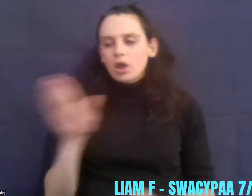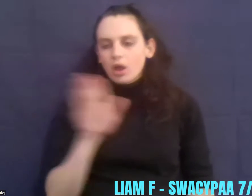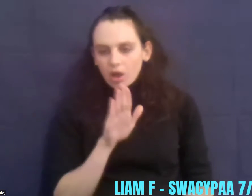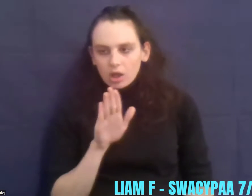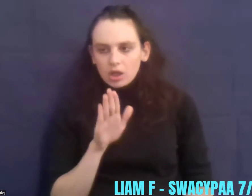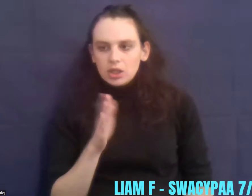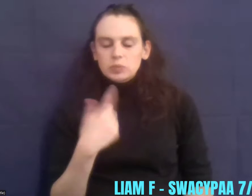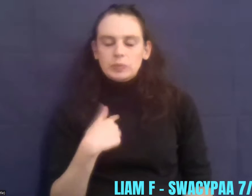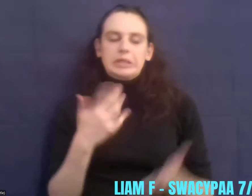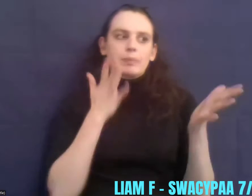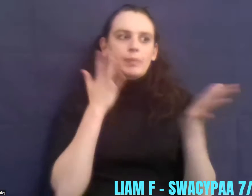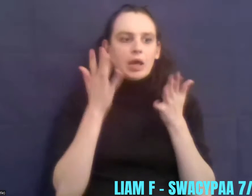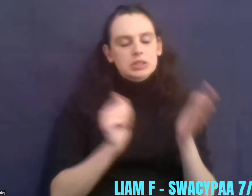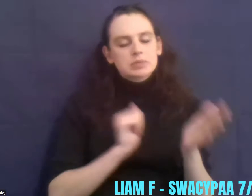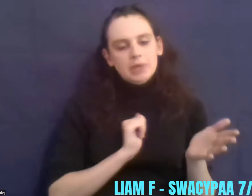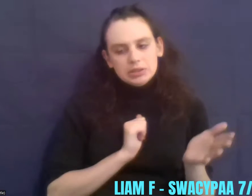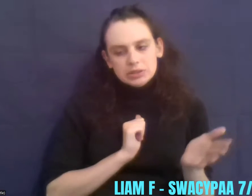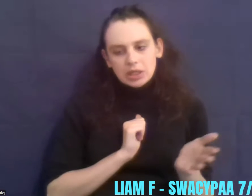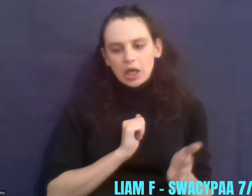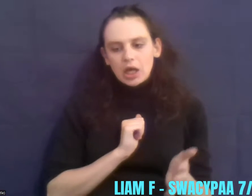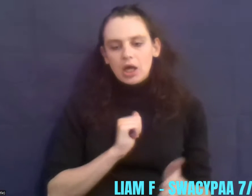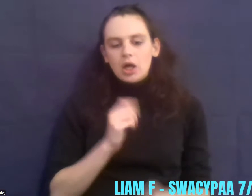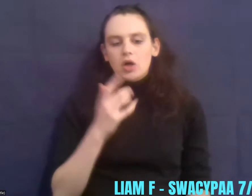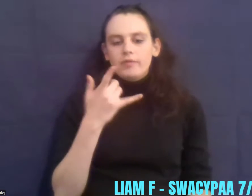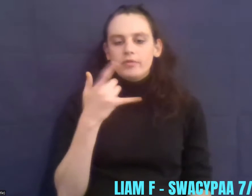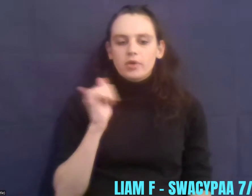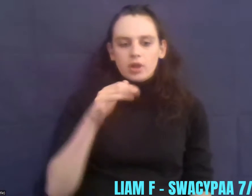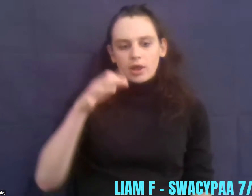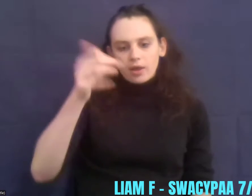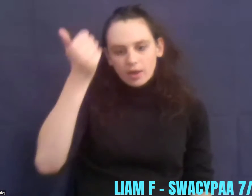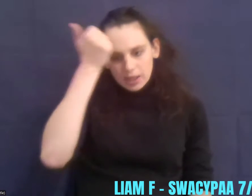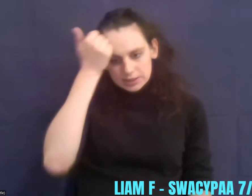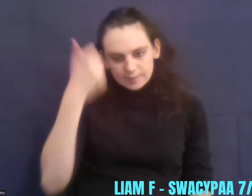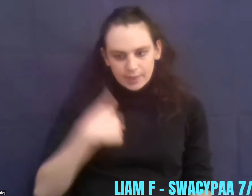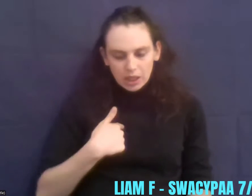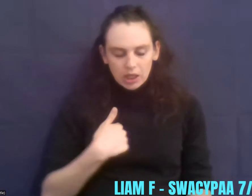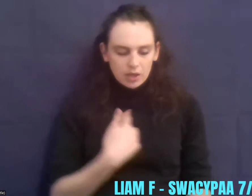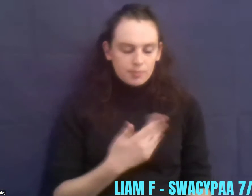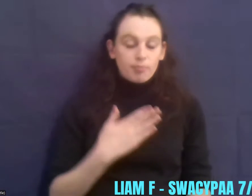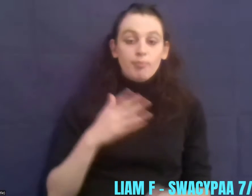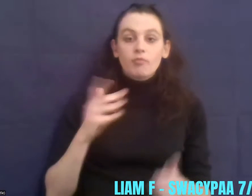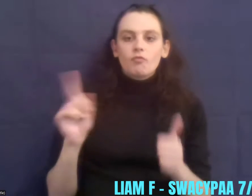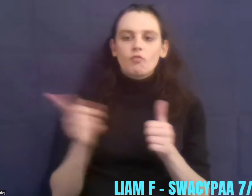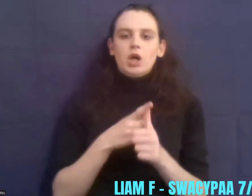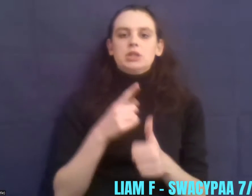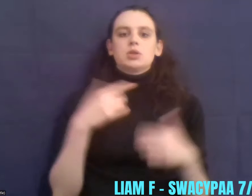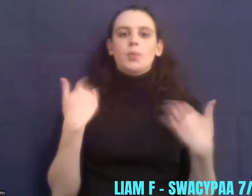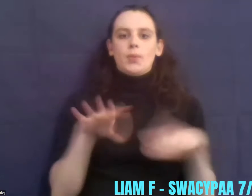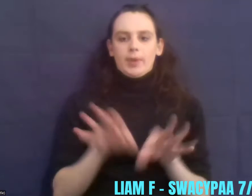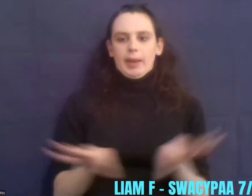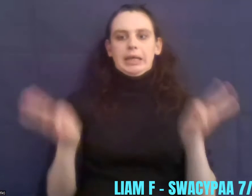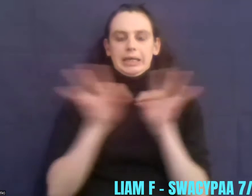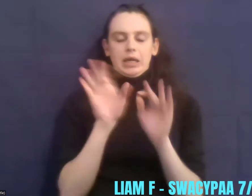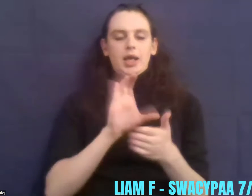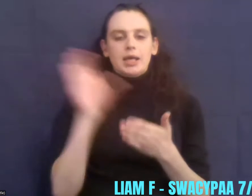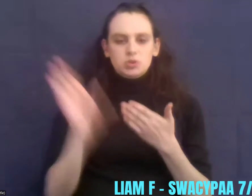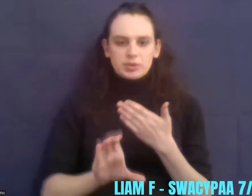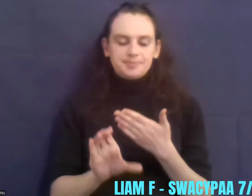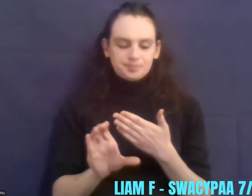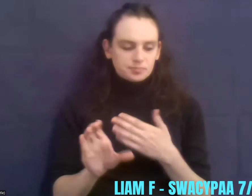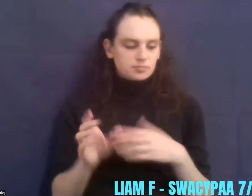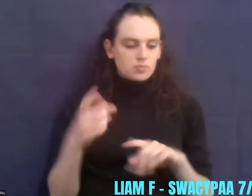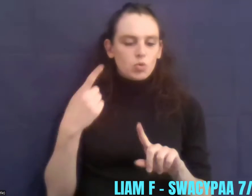I embarrassed myself, made an ass of myself from drinking. But my first real consequence came about a month into living here in